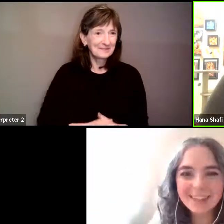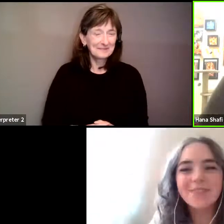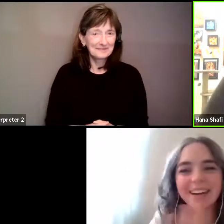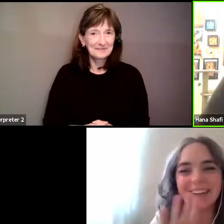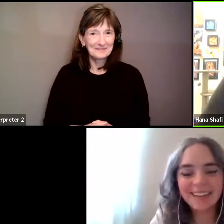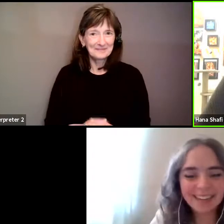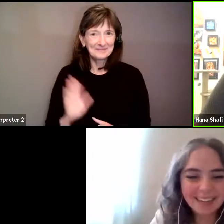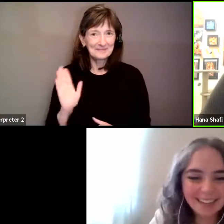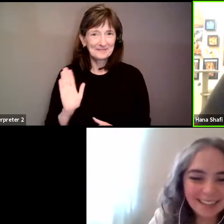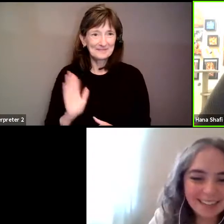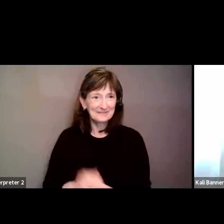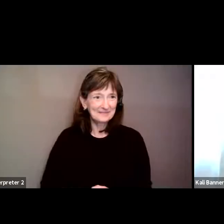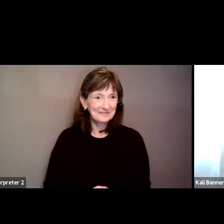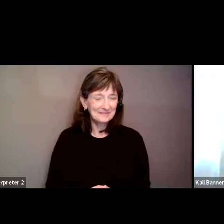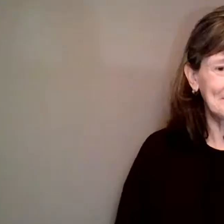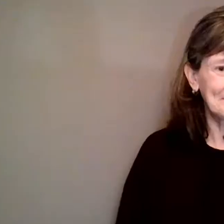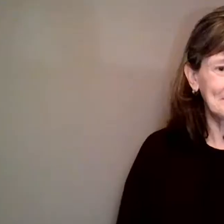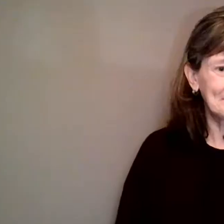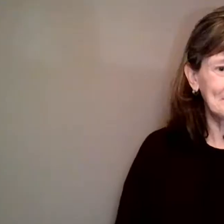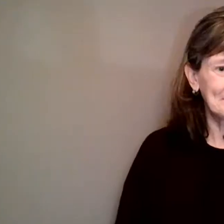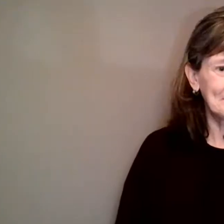Bye.